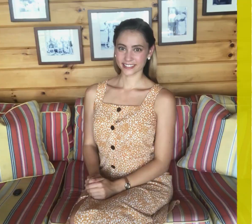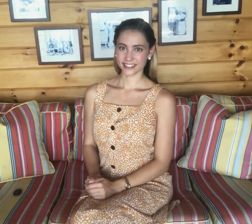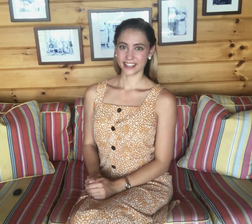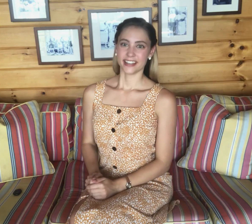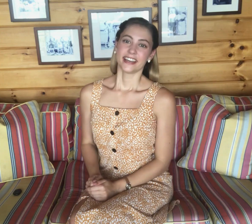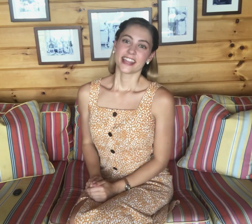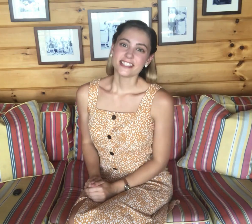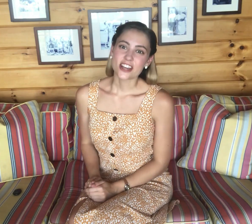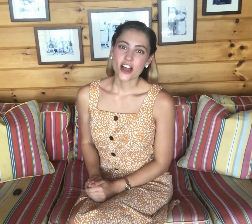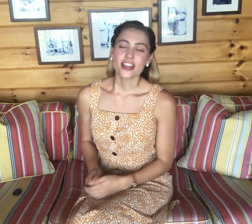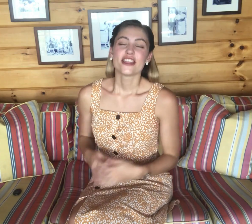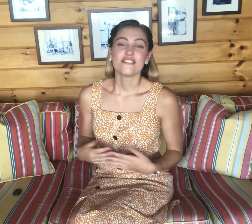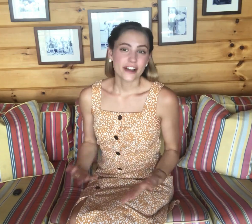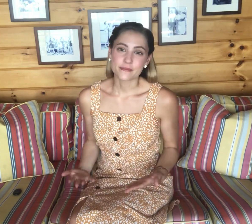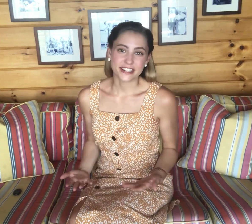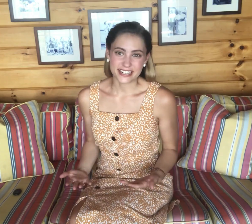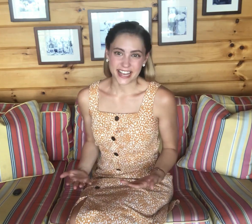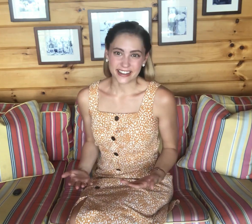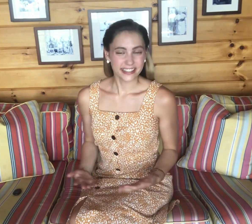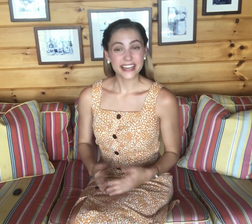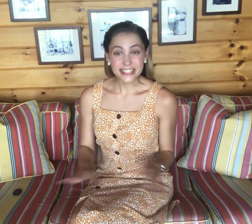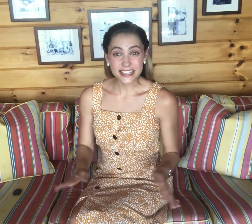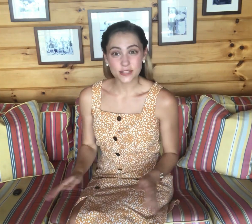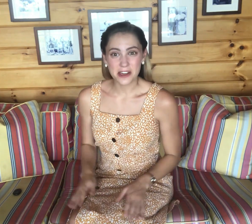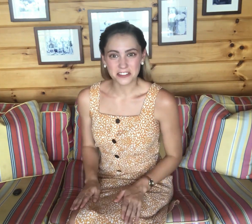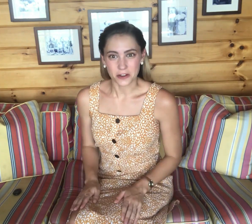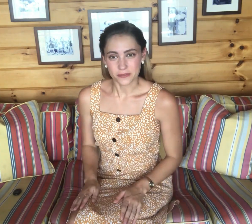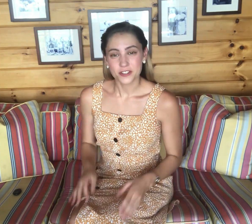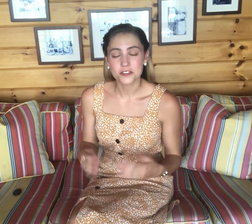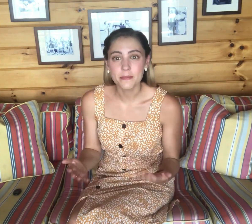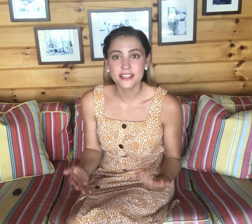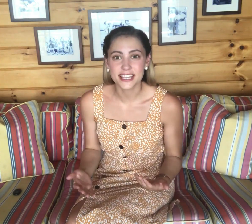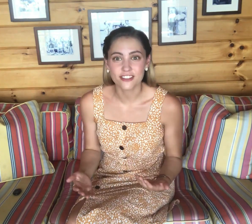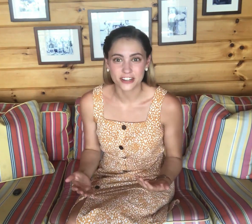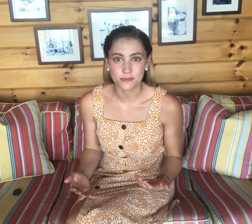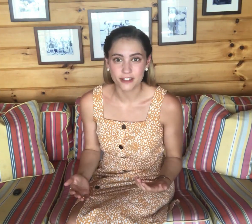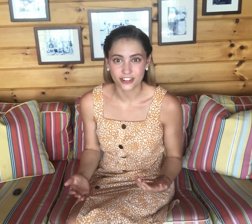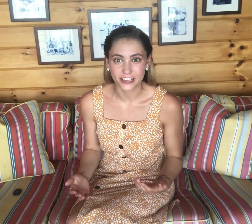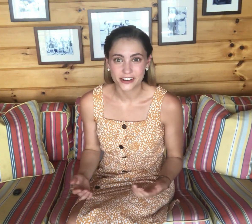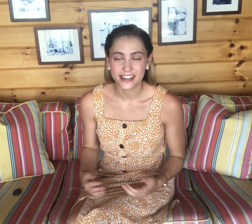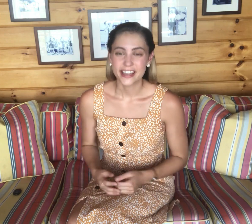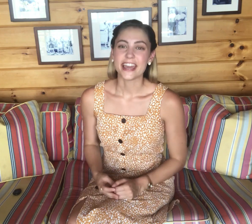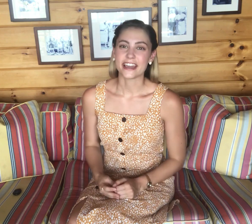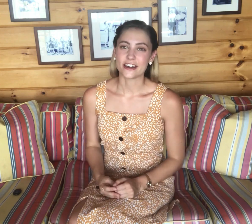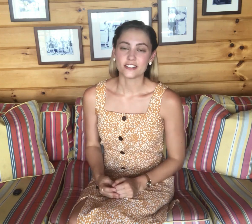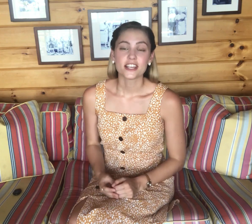you fine? Or maybe you're just so-so. Let me know.